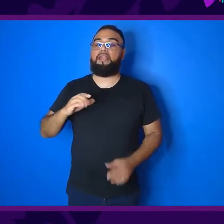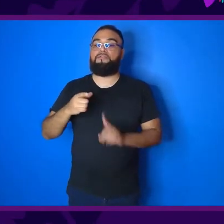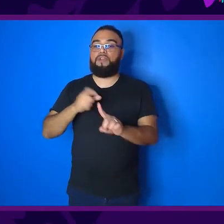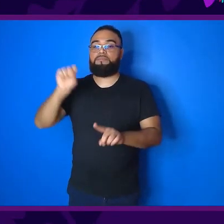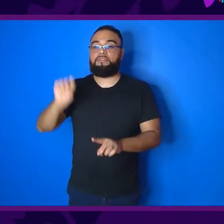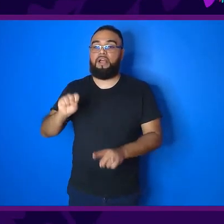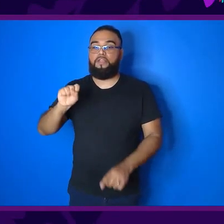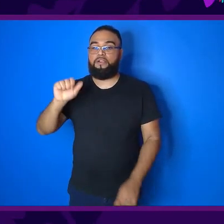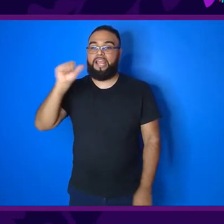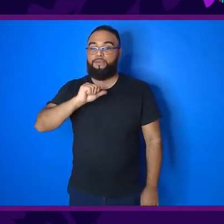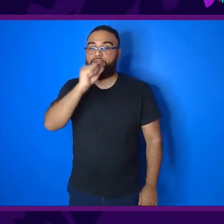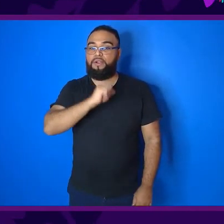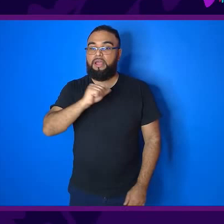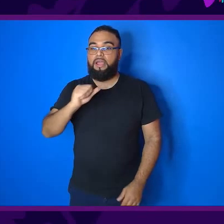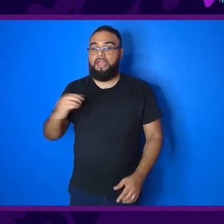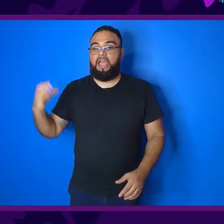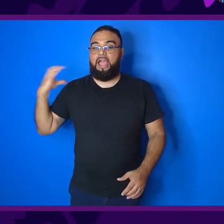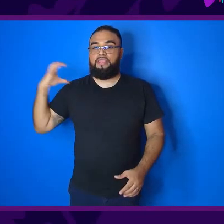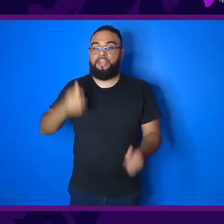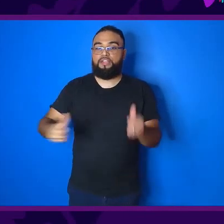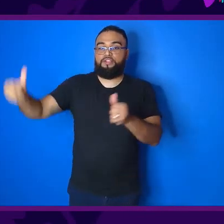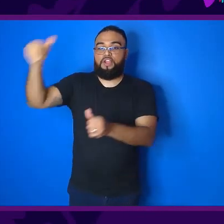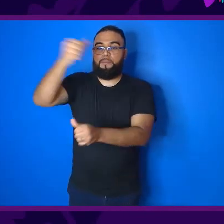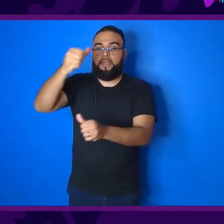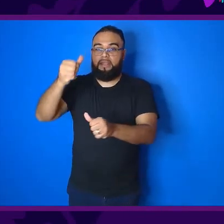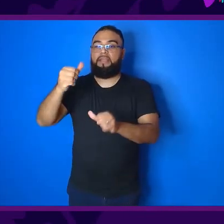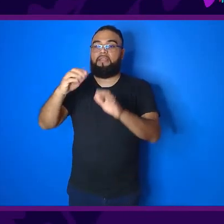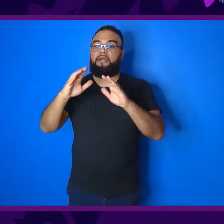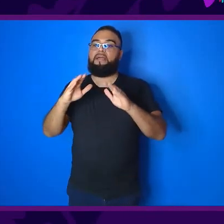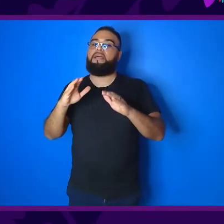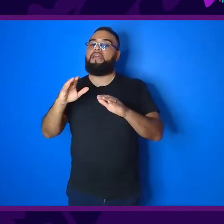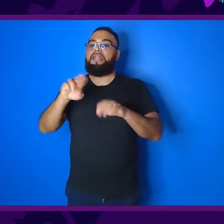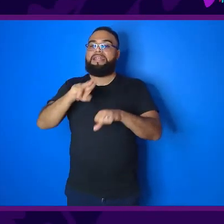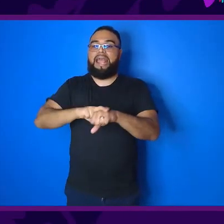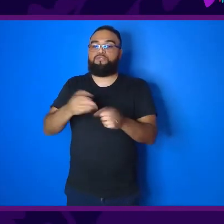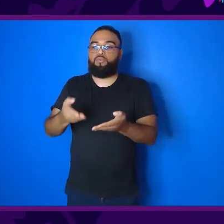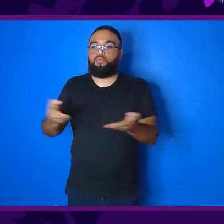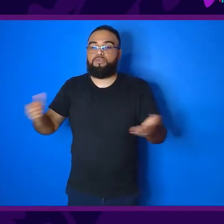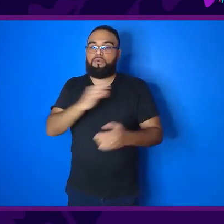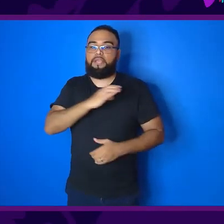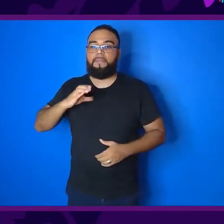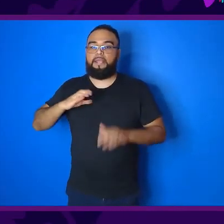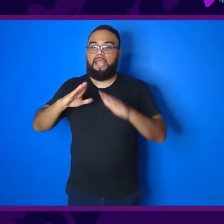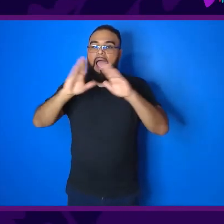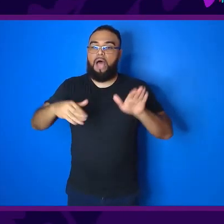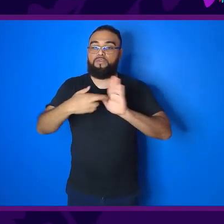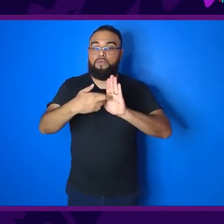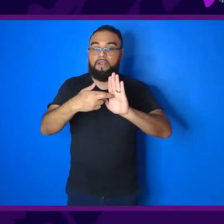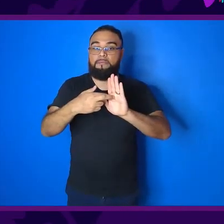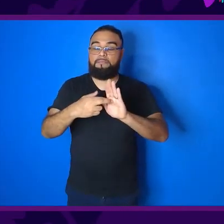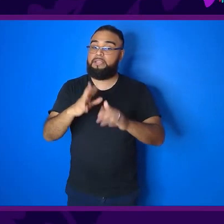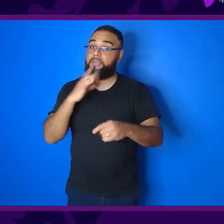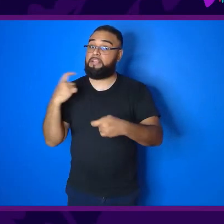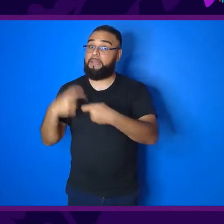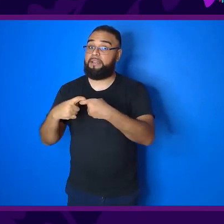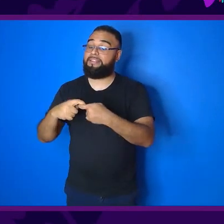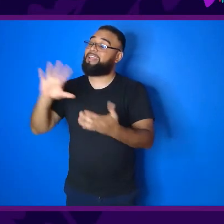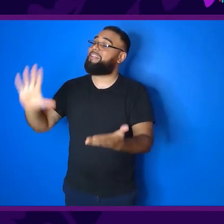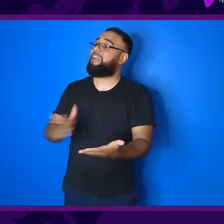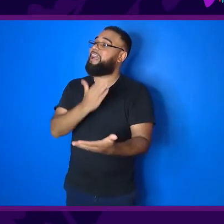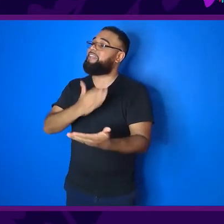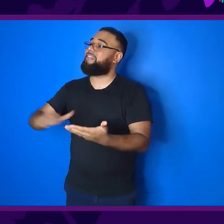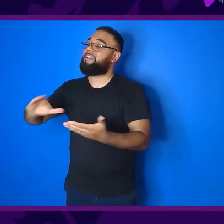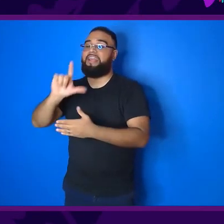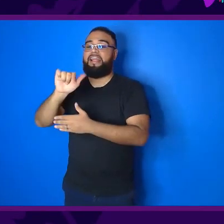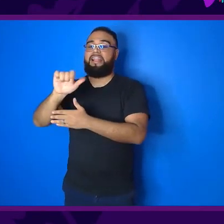of the Natural Resources Committee in the House of Representatives. Dolores, que te cante las mañanitas, and